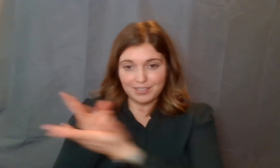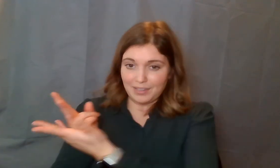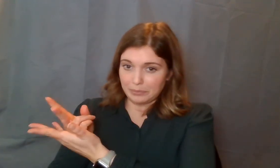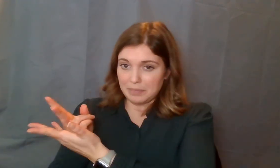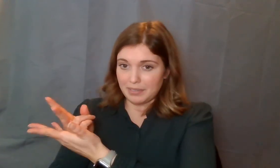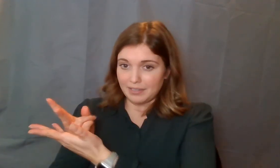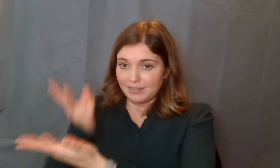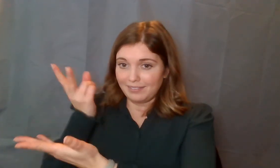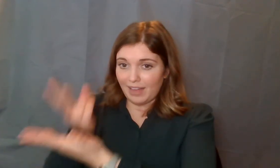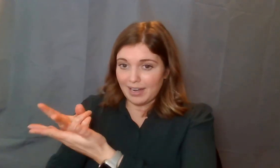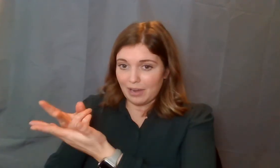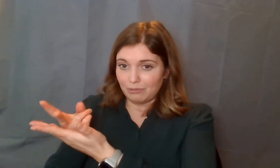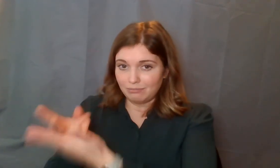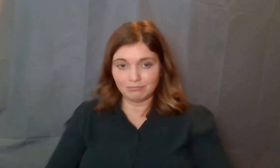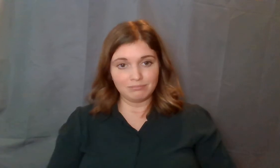another repeat. Lie down.